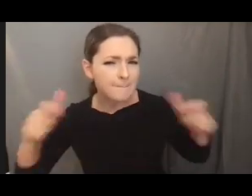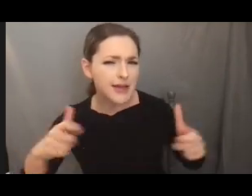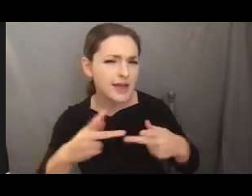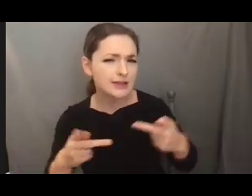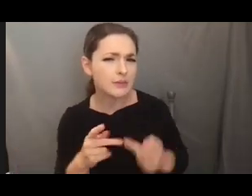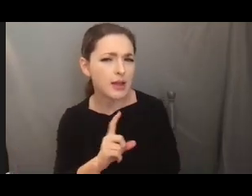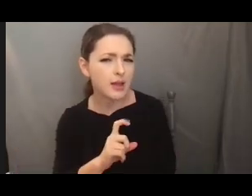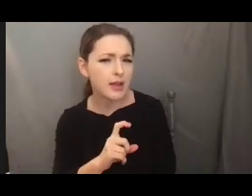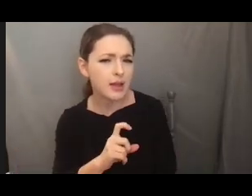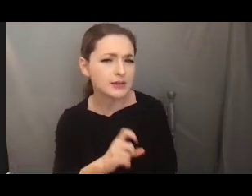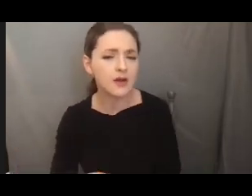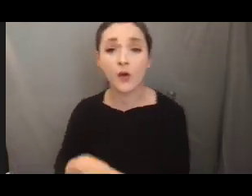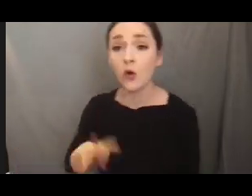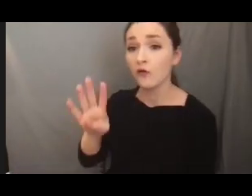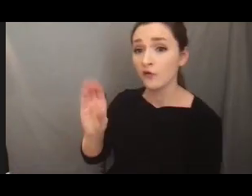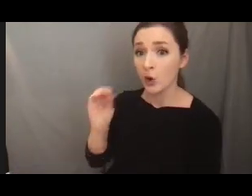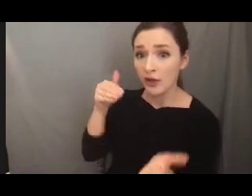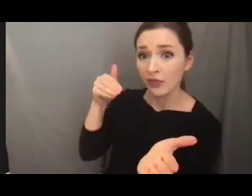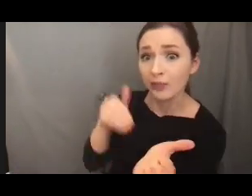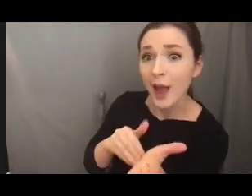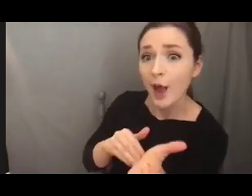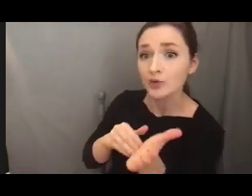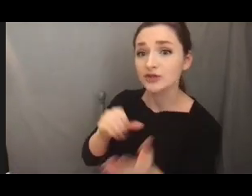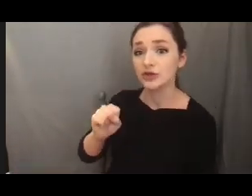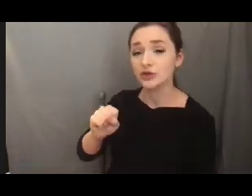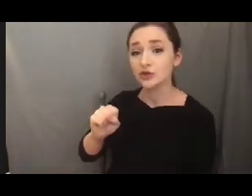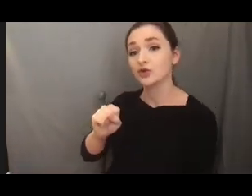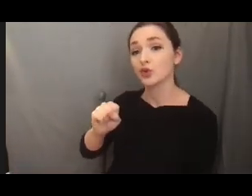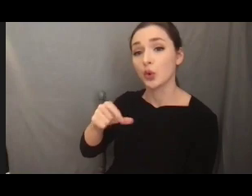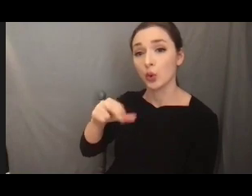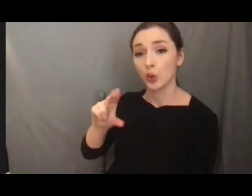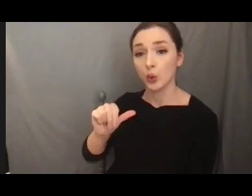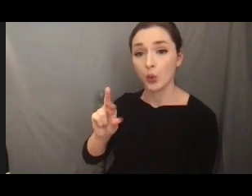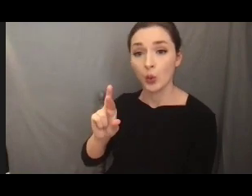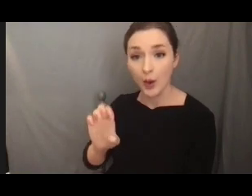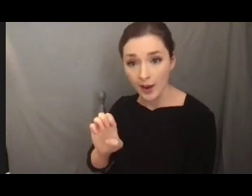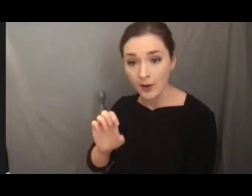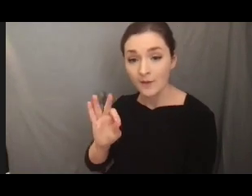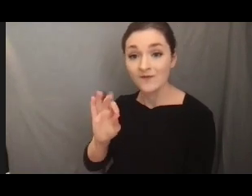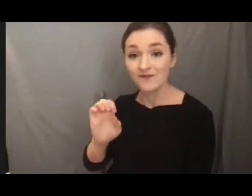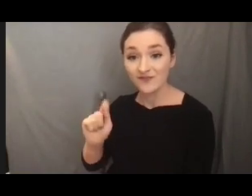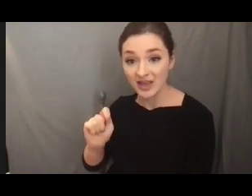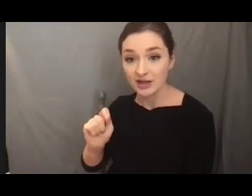feet. Another good question. whoa, that's Yeah, it's big. It's big, yeah.